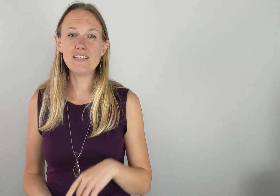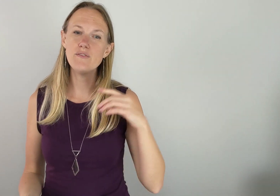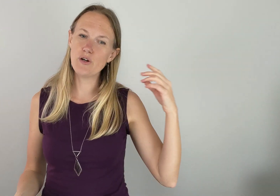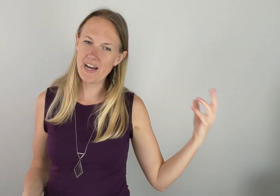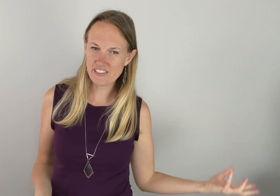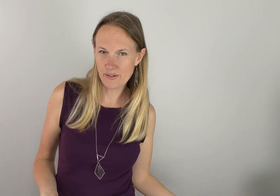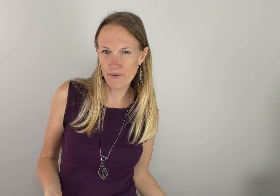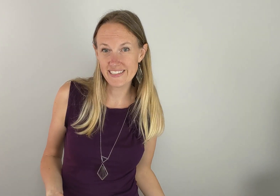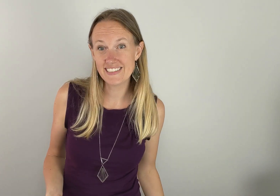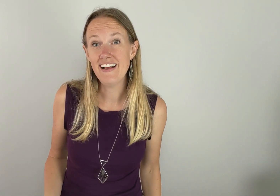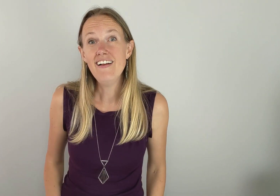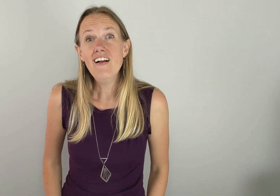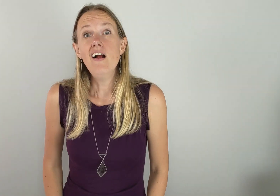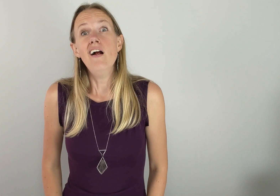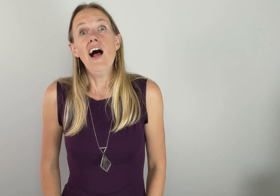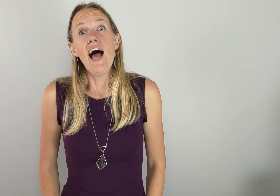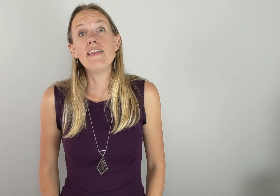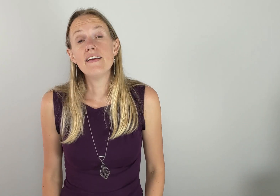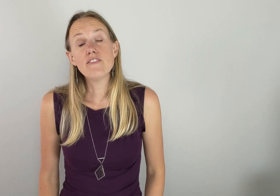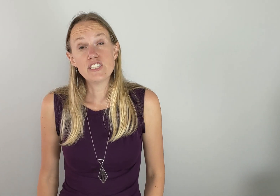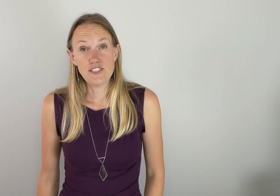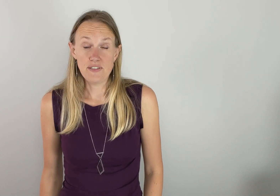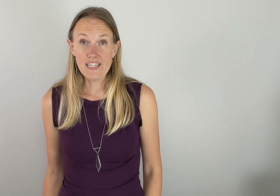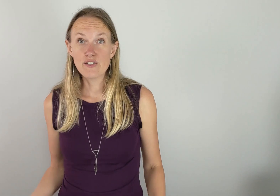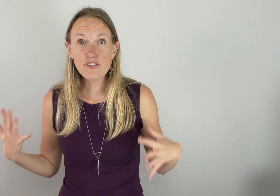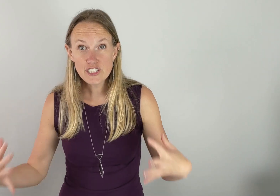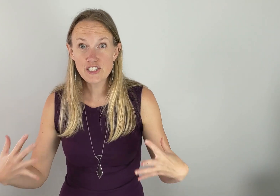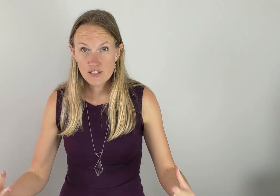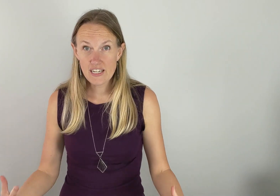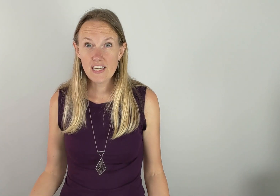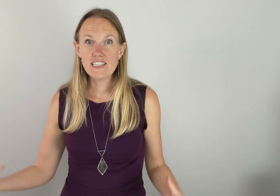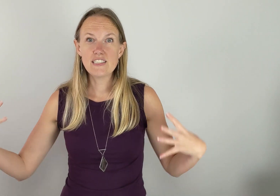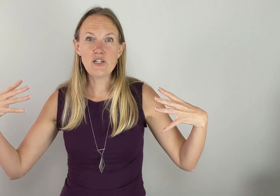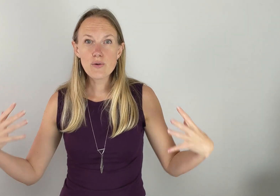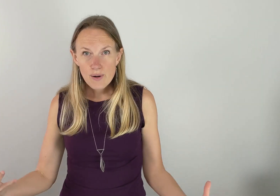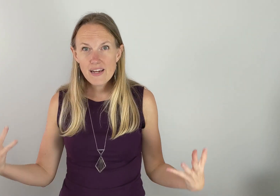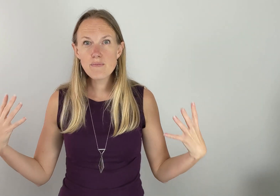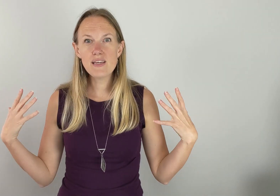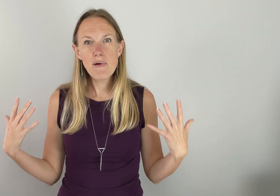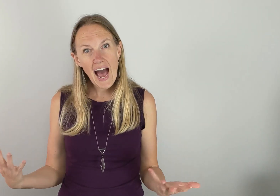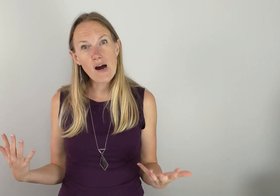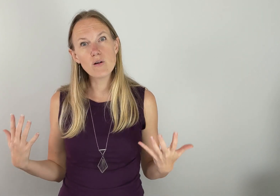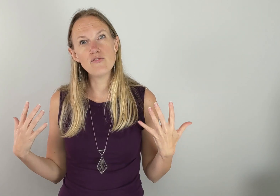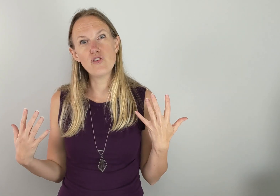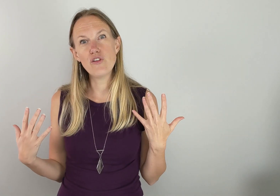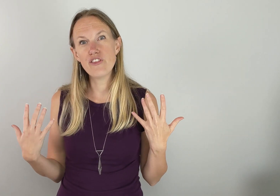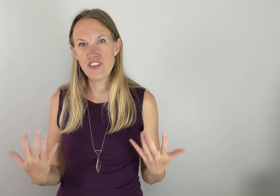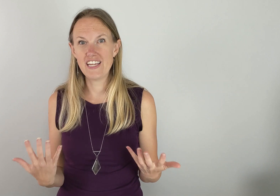then I would go back to the chorus. And then verse 3. So verse 3 is an incredibly powerful thing